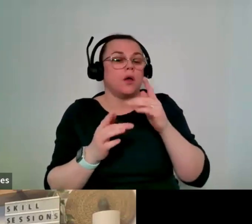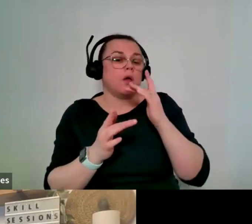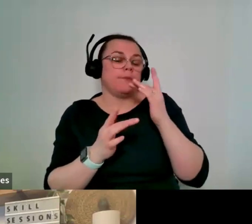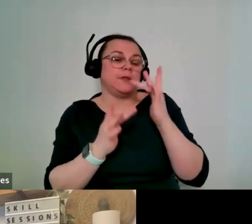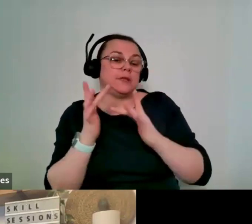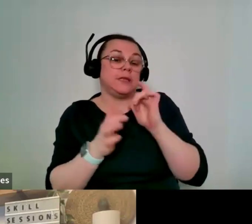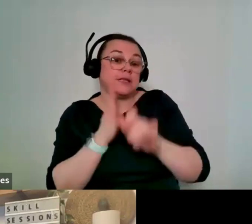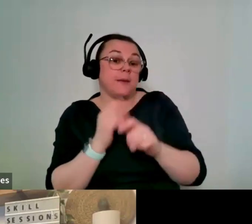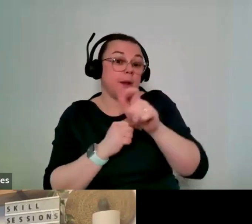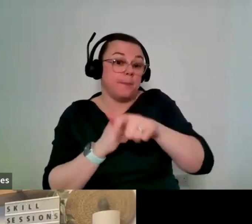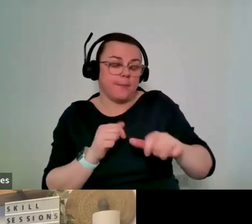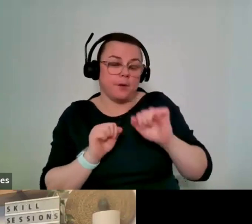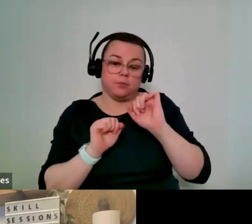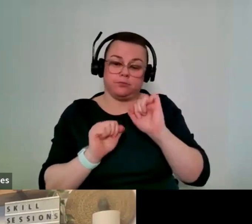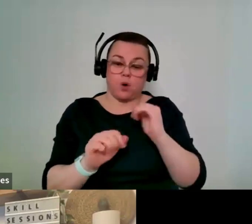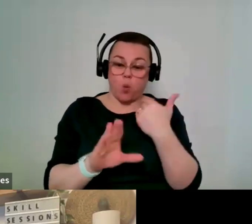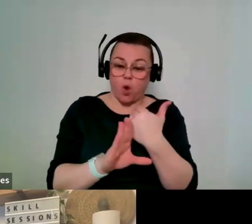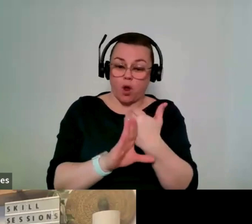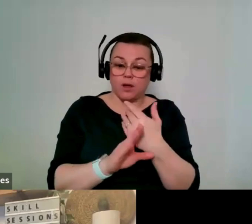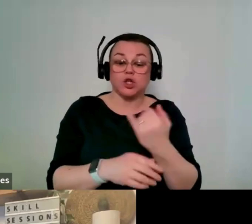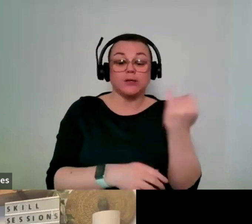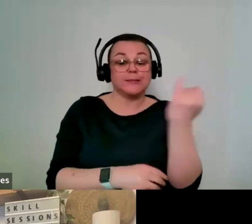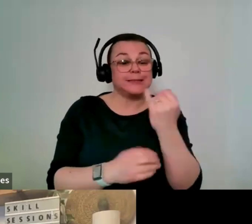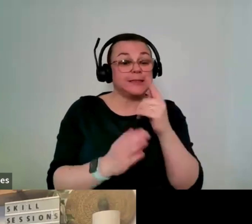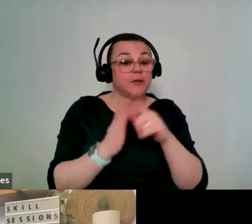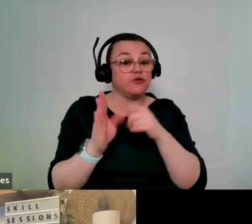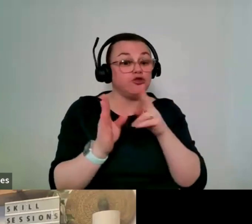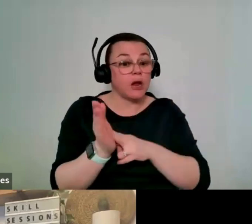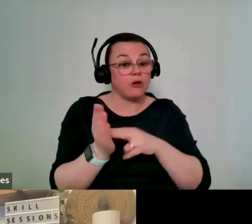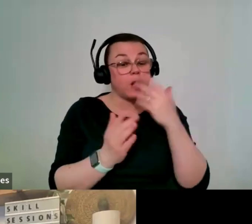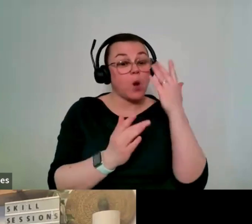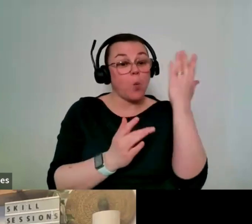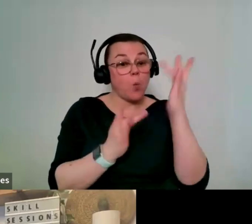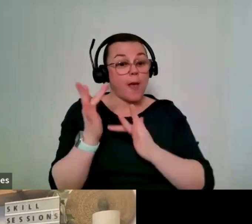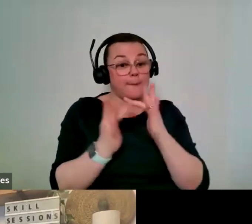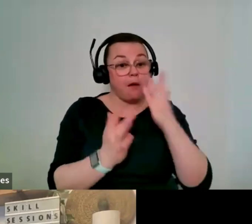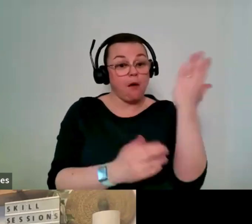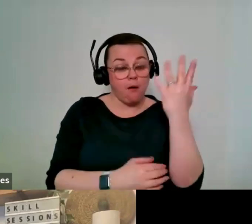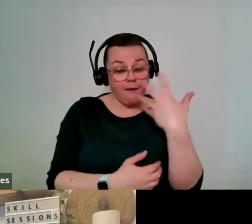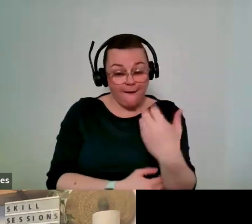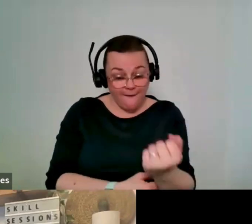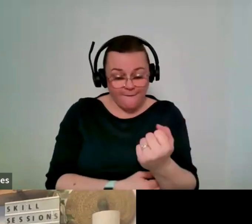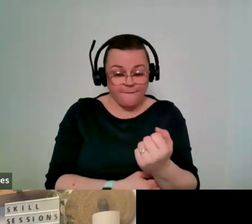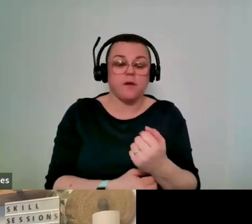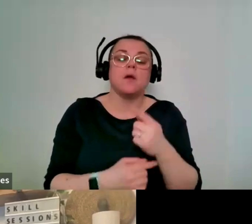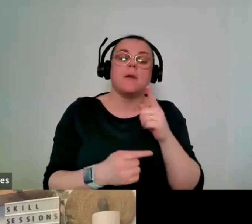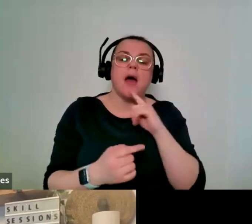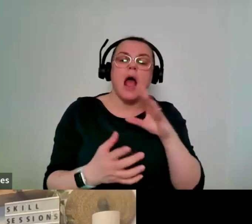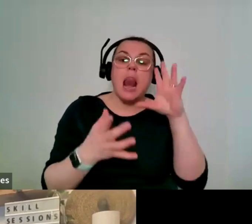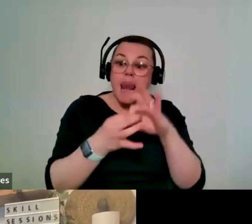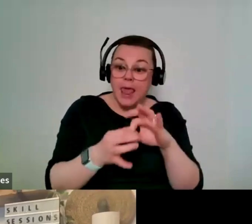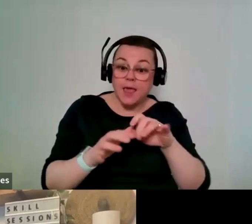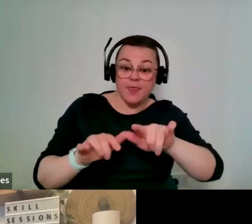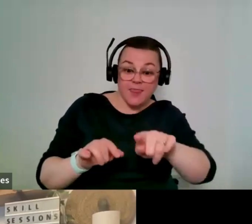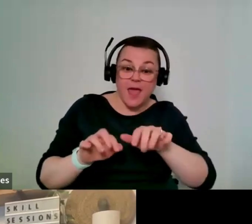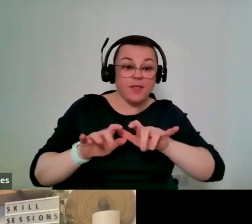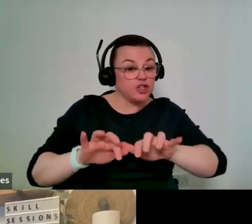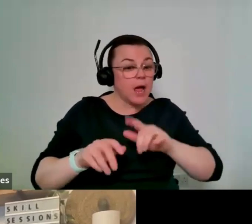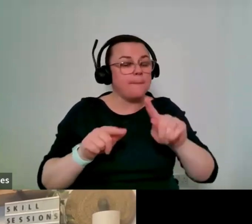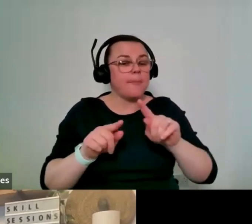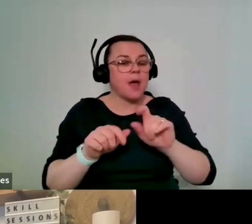It's on the 16th of Jan. There will be a link in the chat, I'm hoping, but certainly in the follow-up email afterwards as